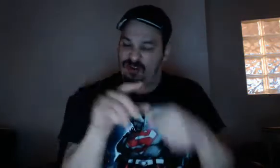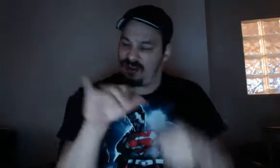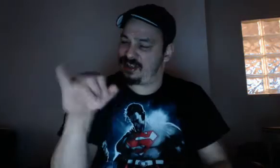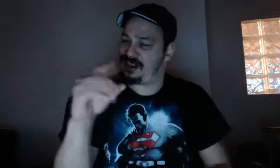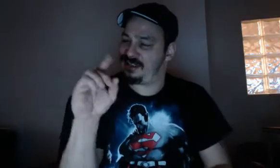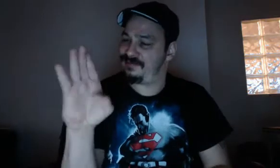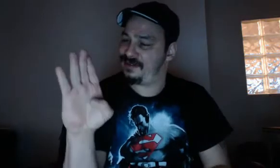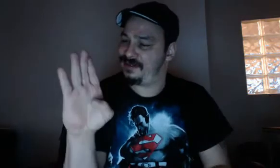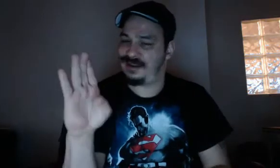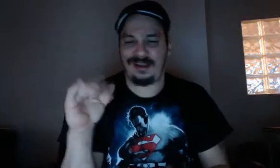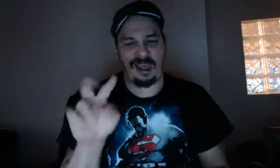today.